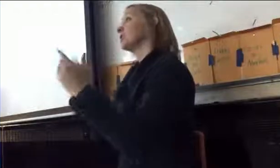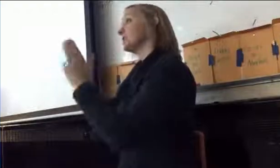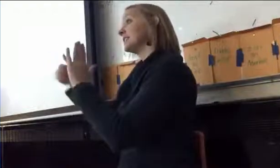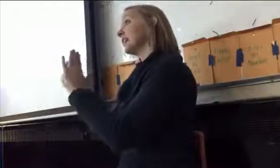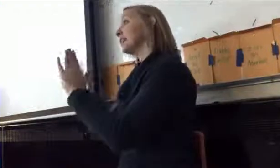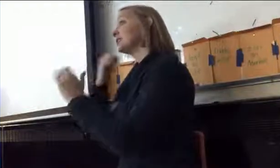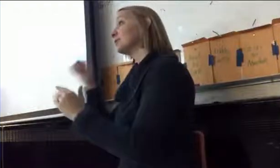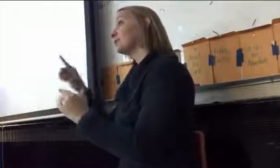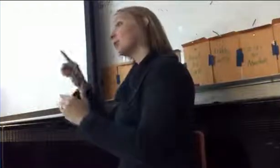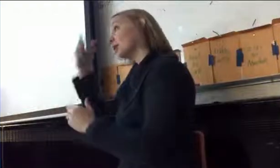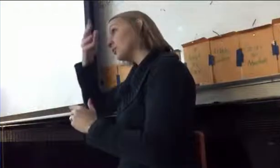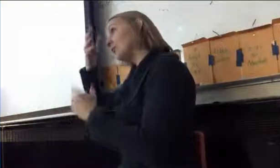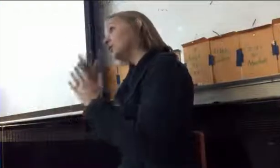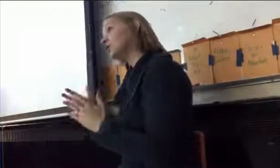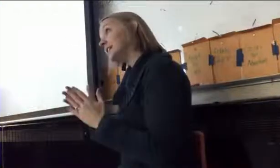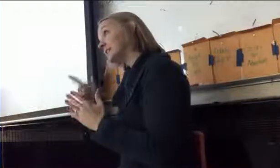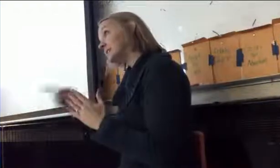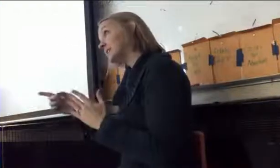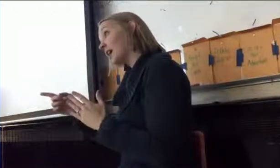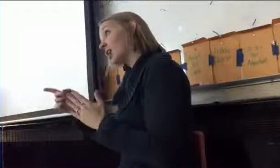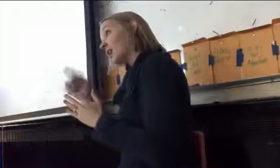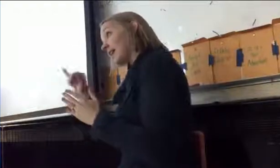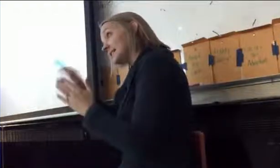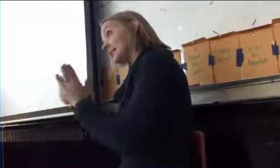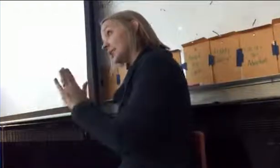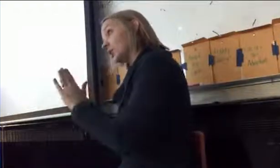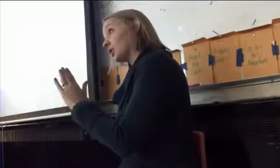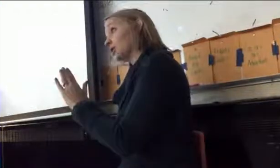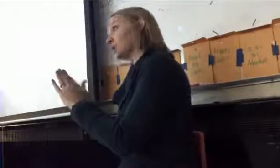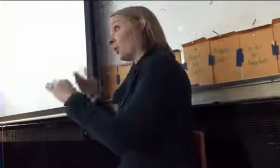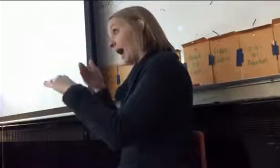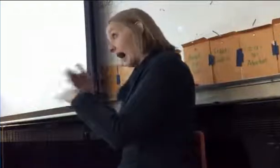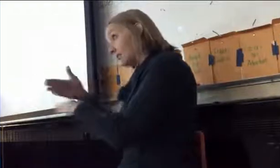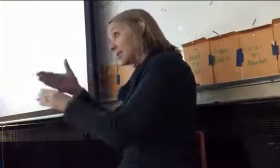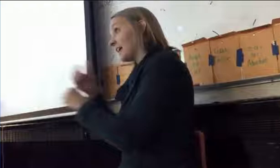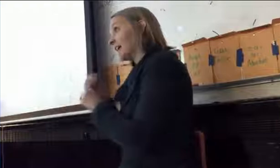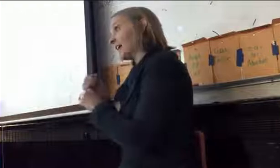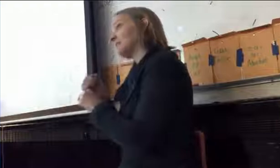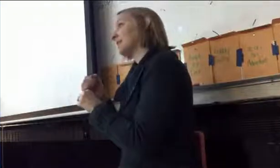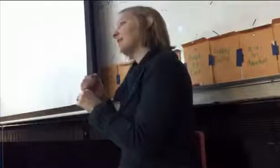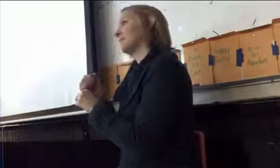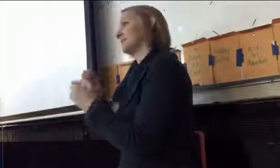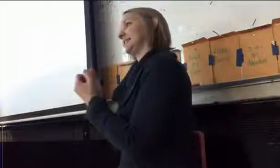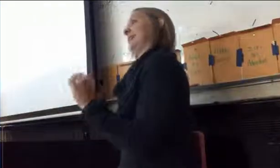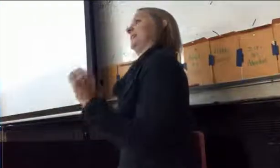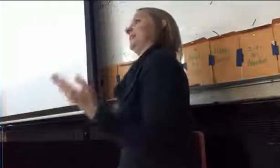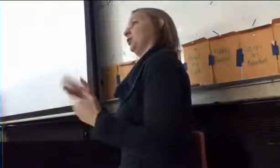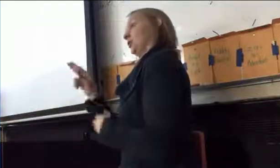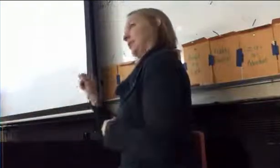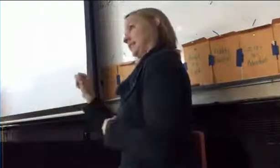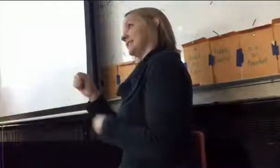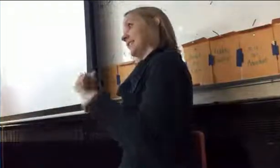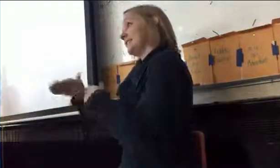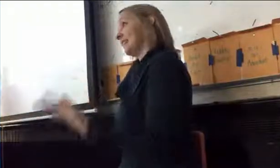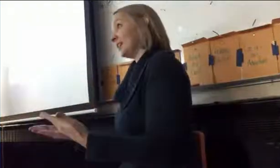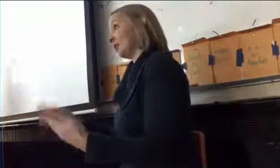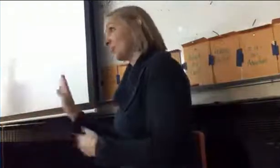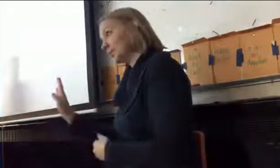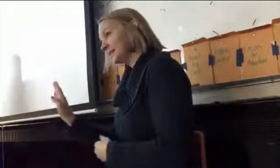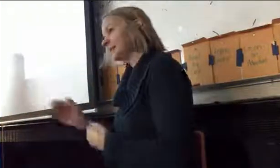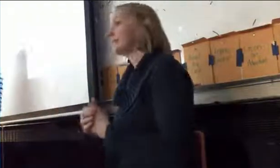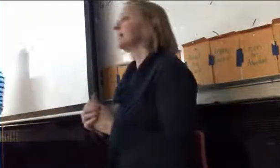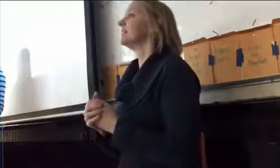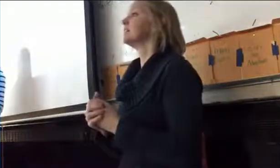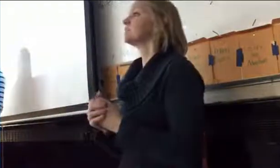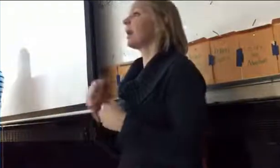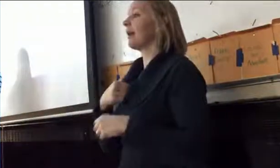for refugees and asylum seekers. That's where they get sent to after they gain asylum in the United States. So I was sitting in AP Calc one day, and our counselor